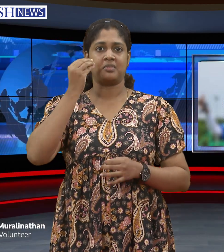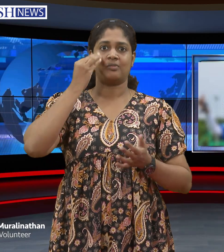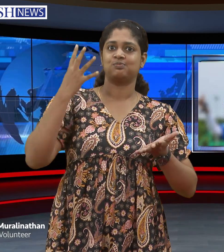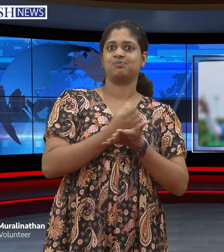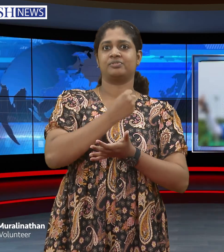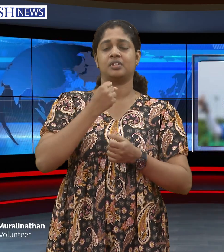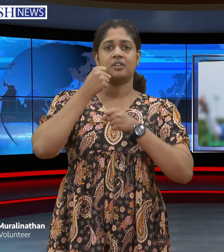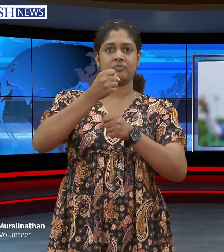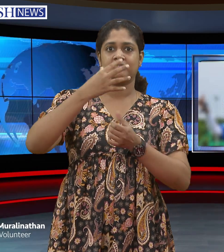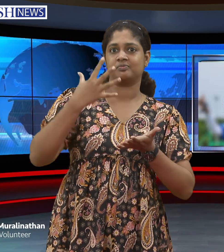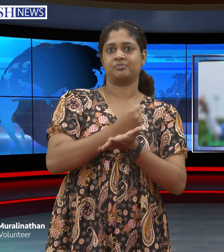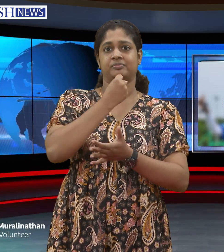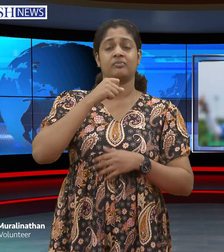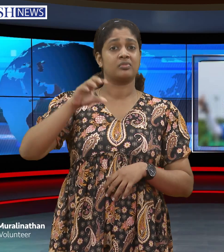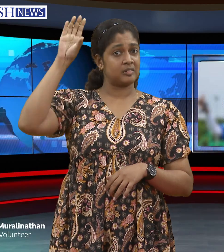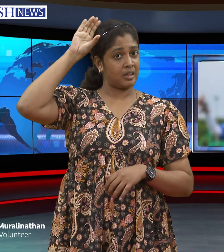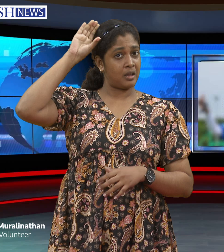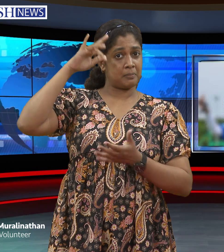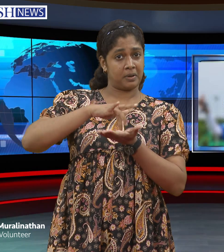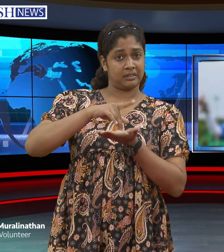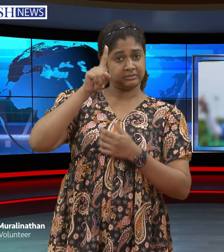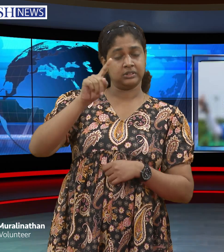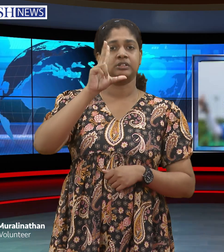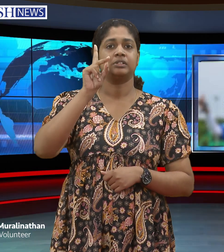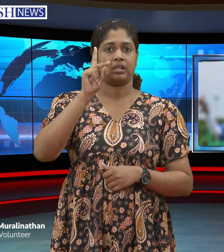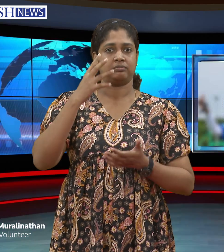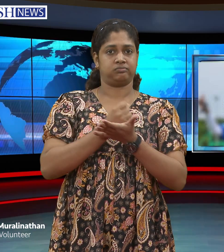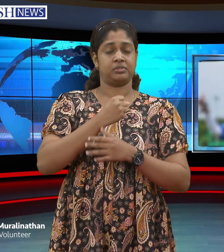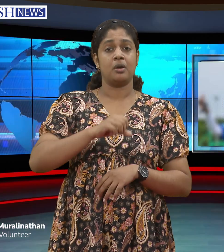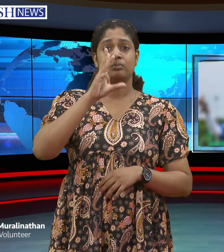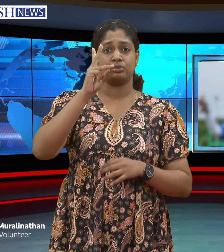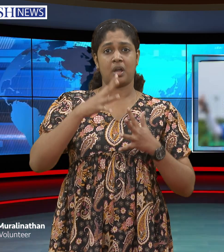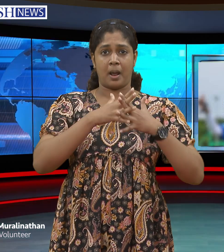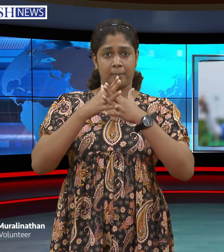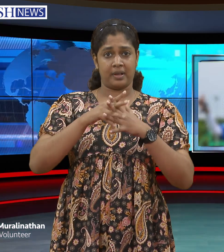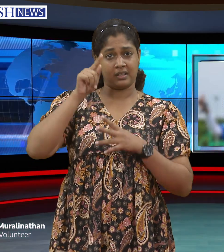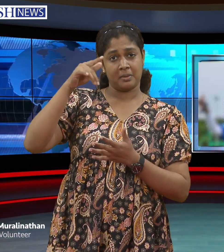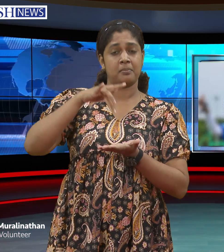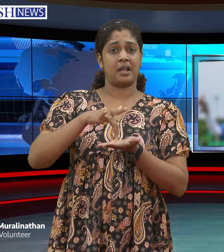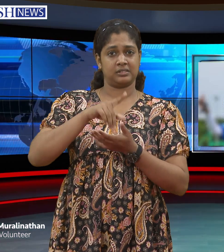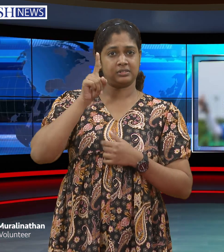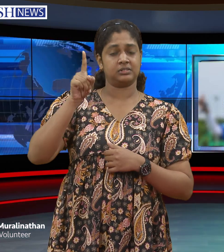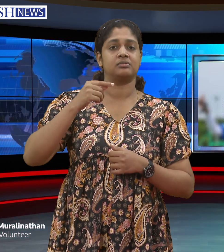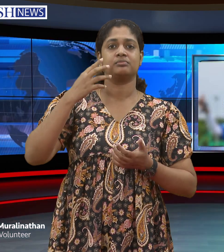ranking round. India accumulated 44 points more than the second place Turkey. The USA was third